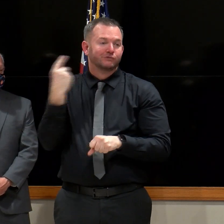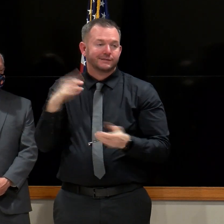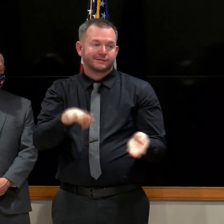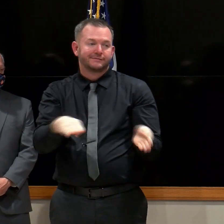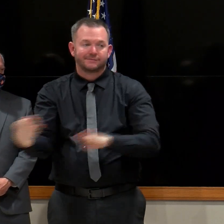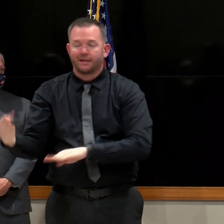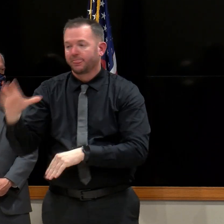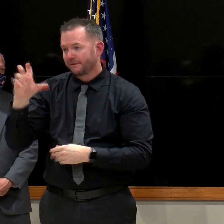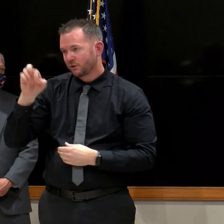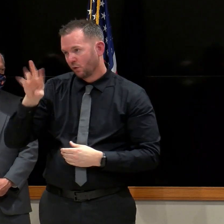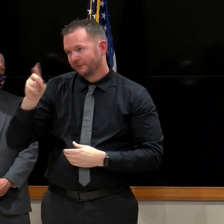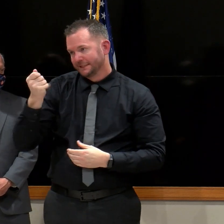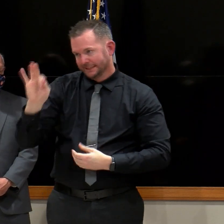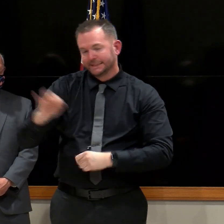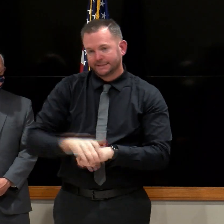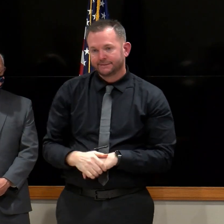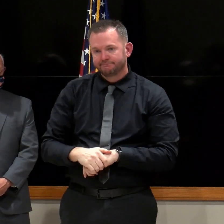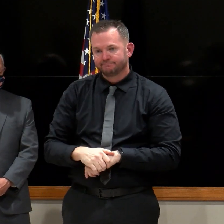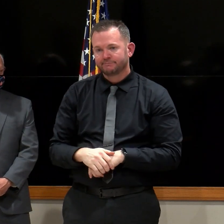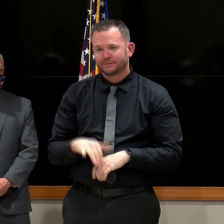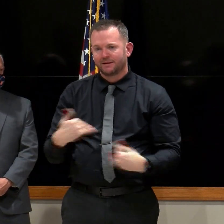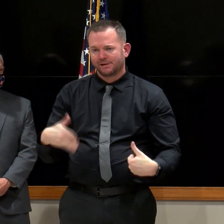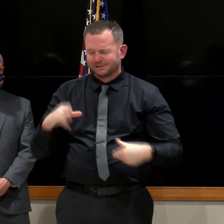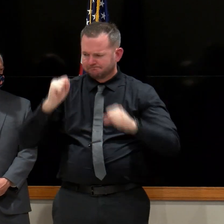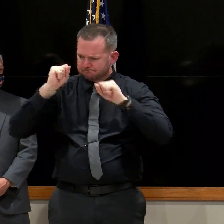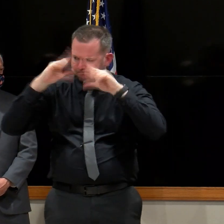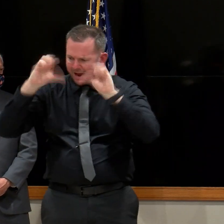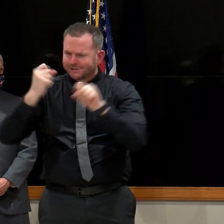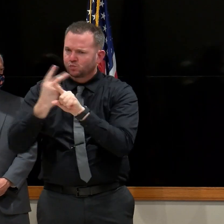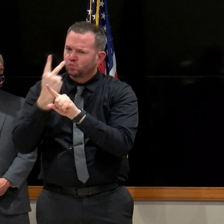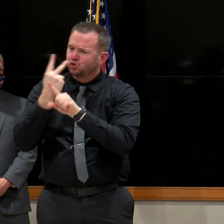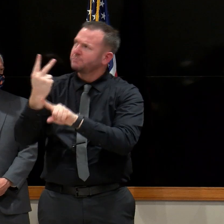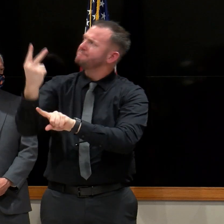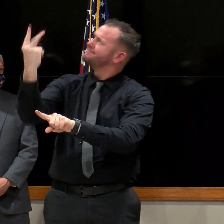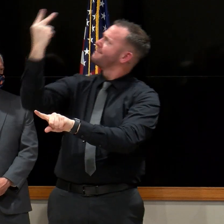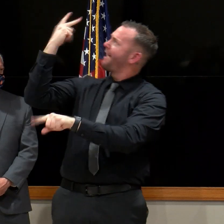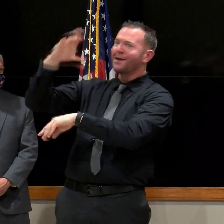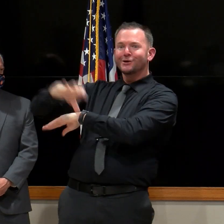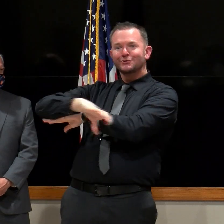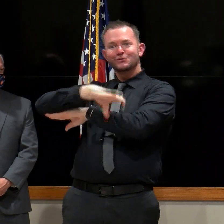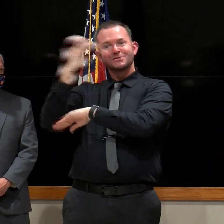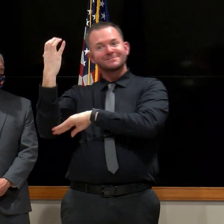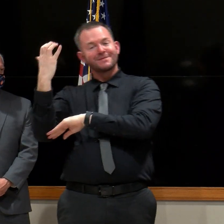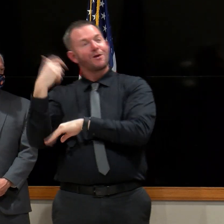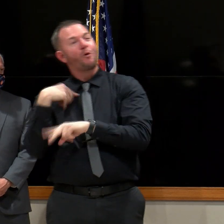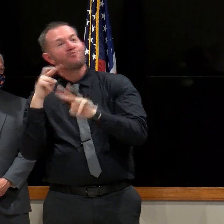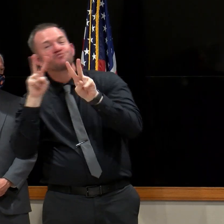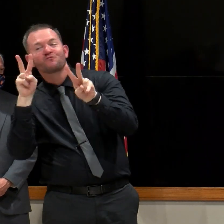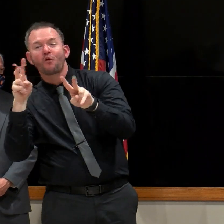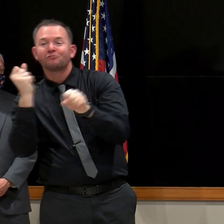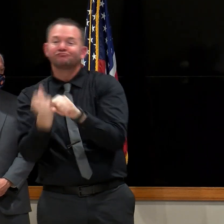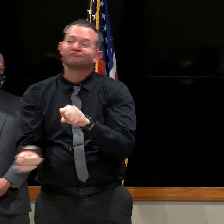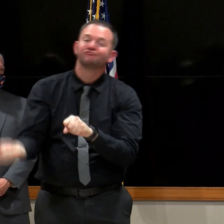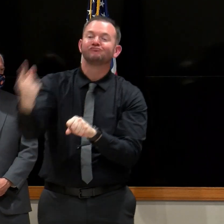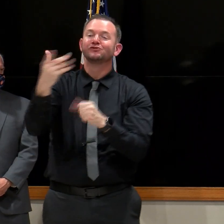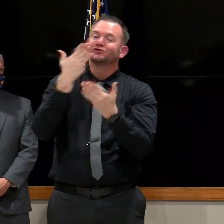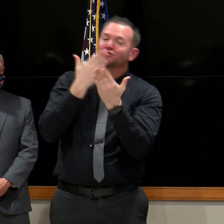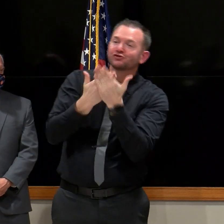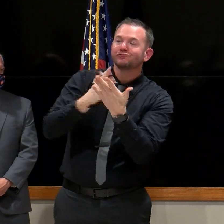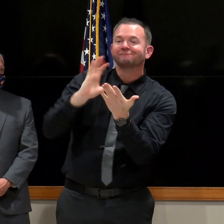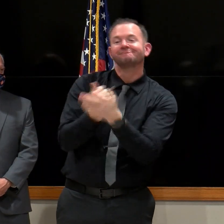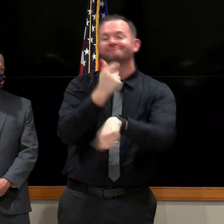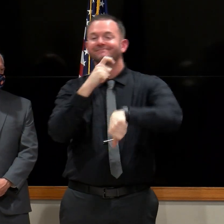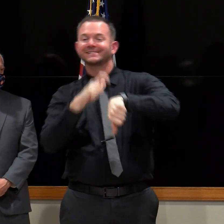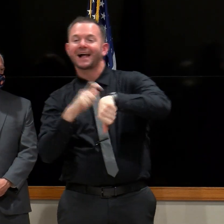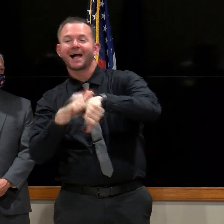Christmas of 2019 with a great deal of expectation for a new decade, 2020. The second thing is that